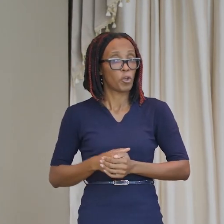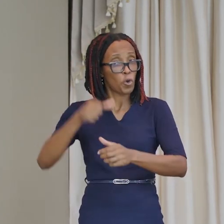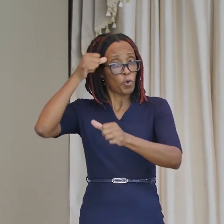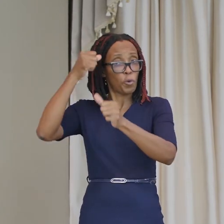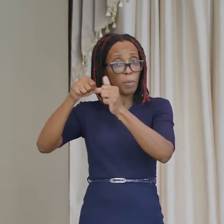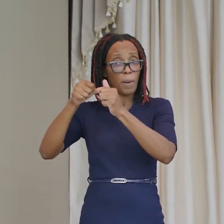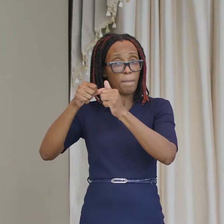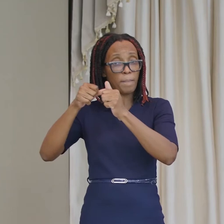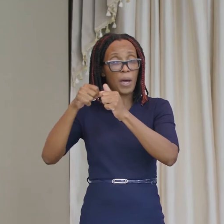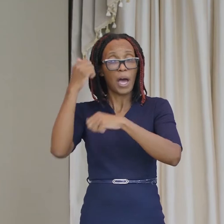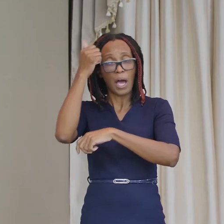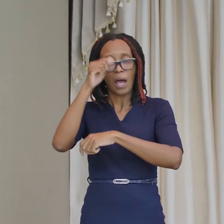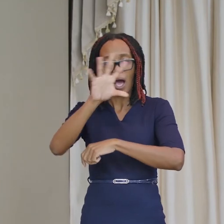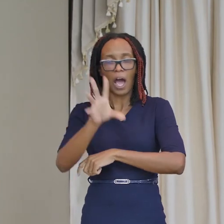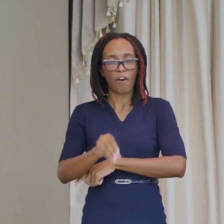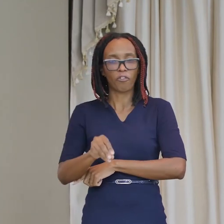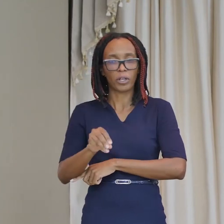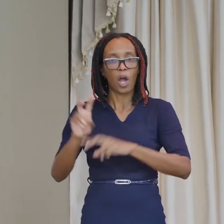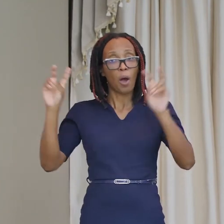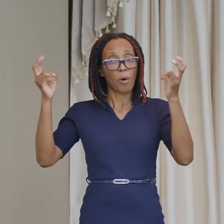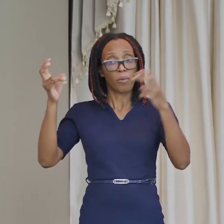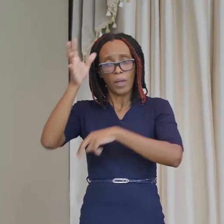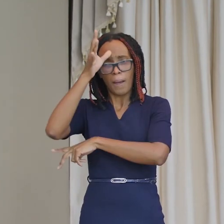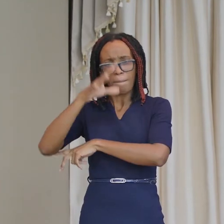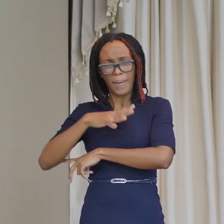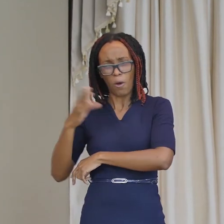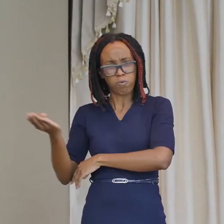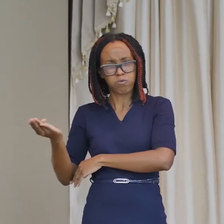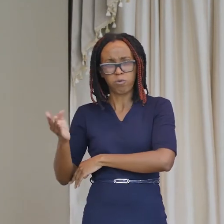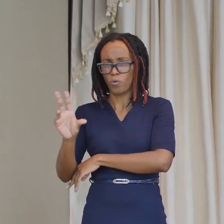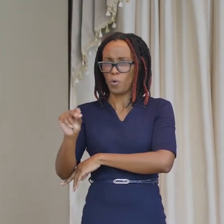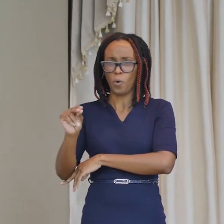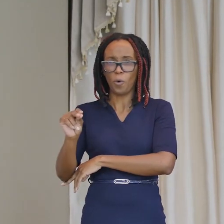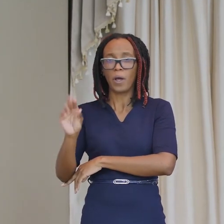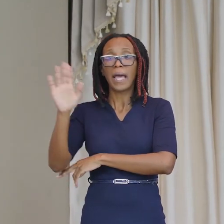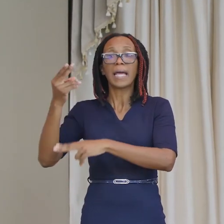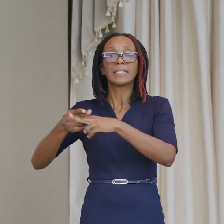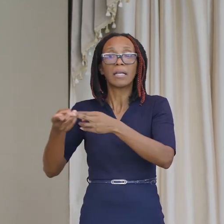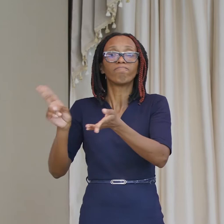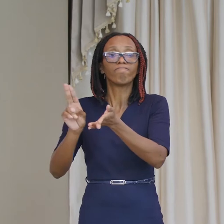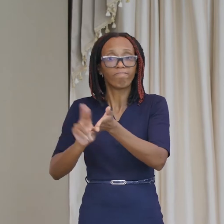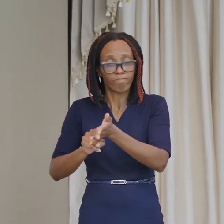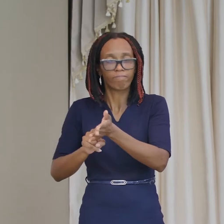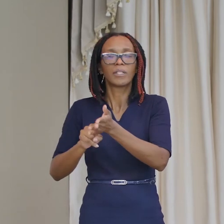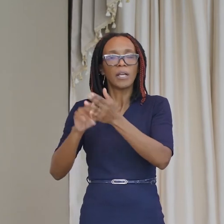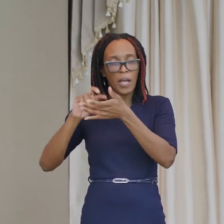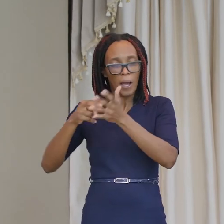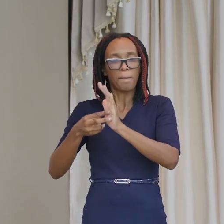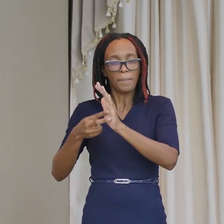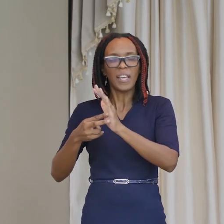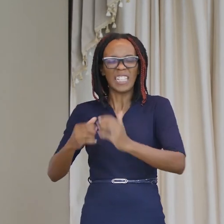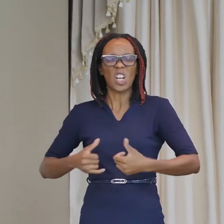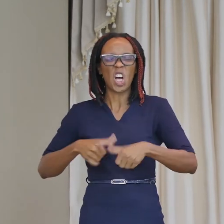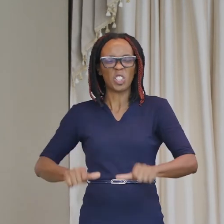recall the African proverb which says that a man never dies once his name is called. Just